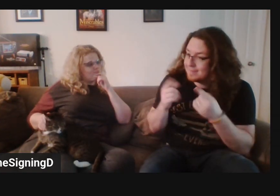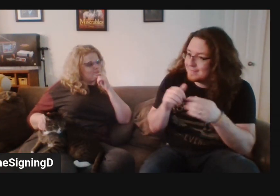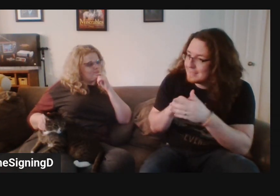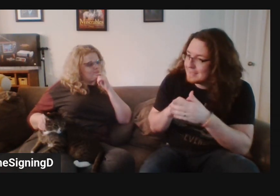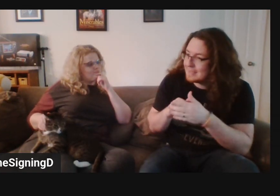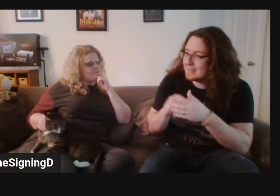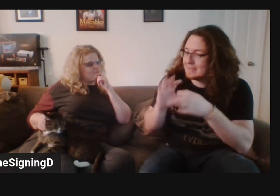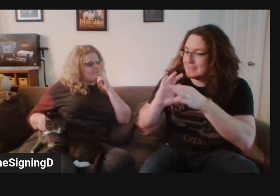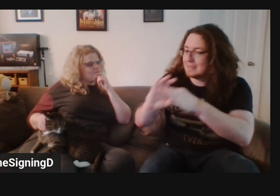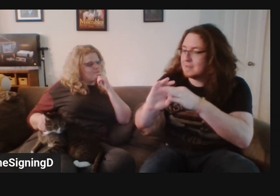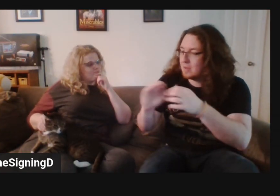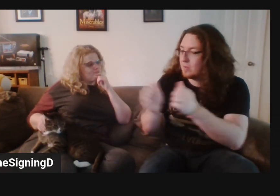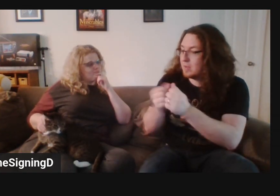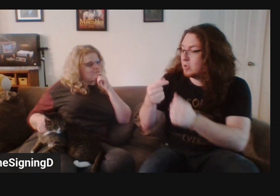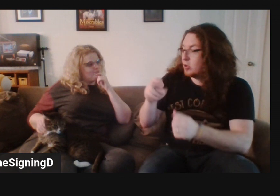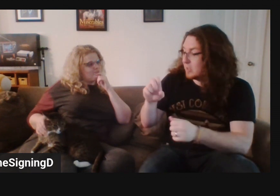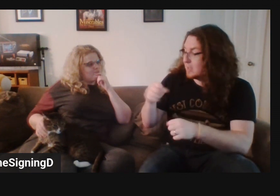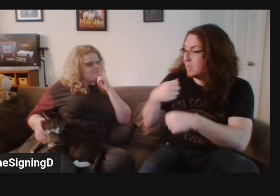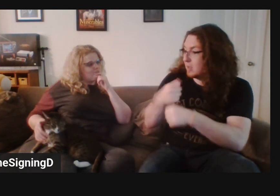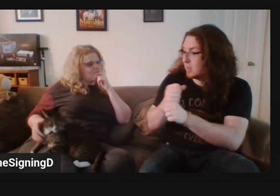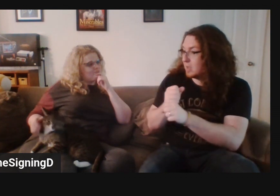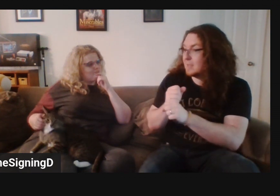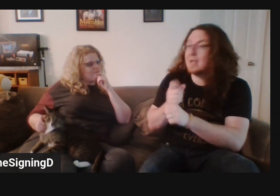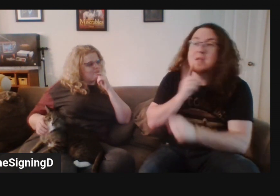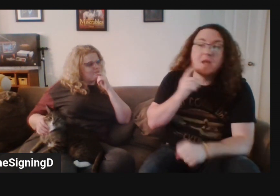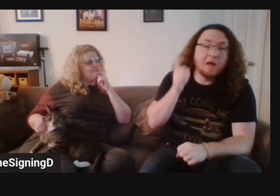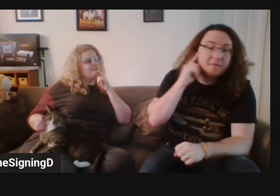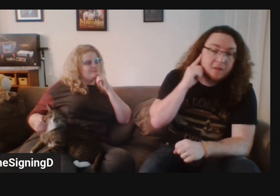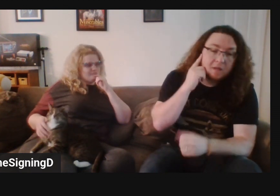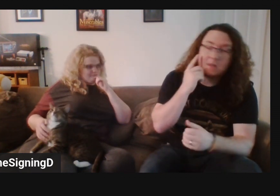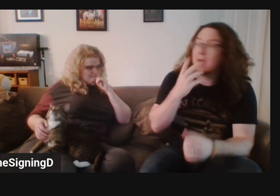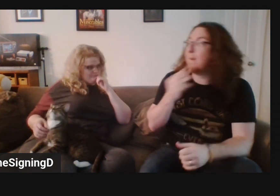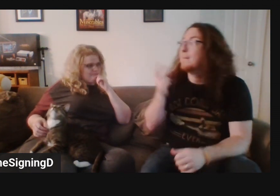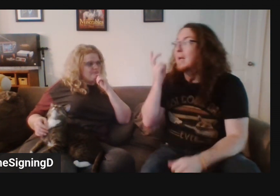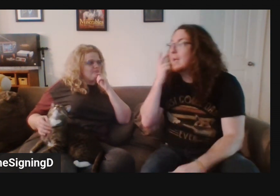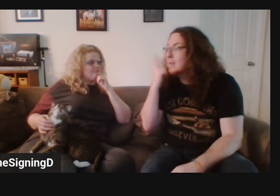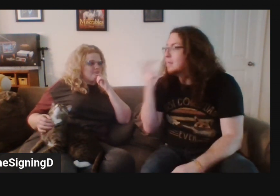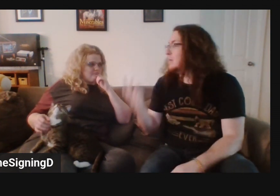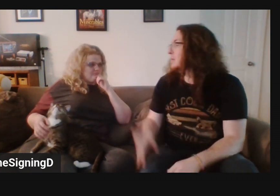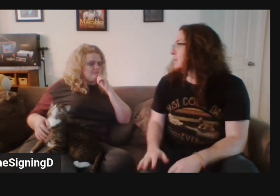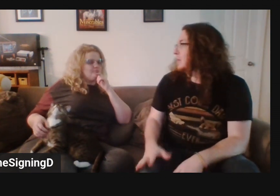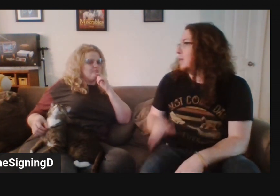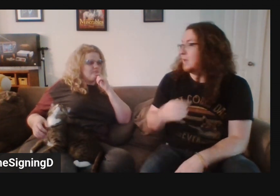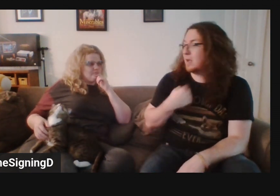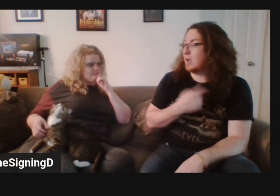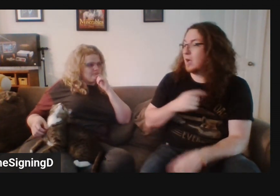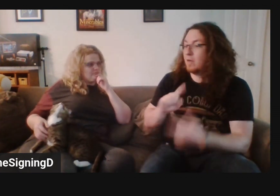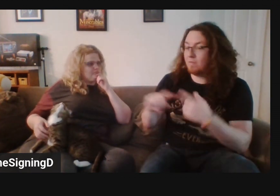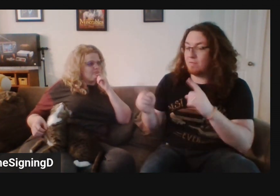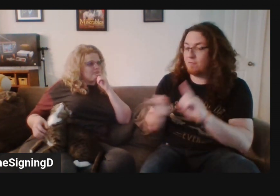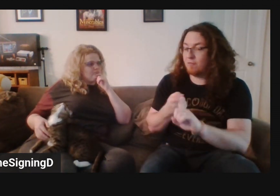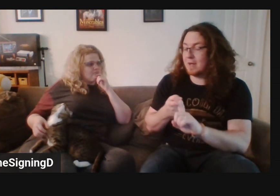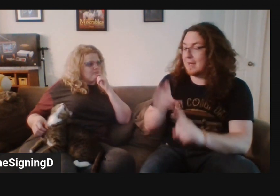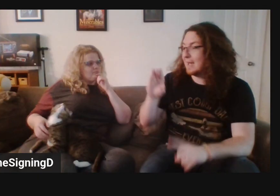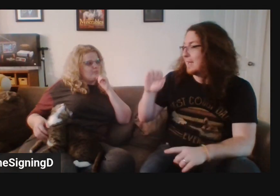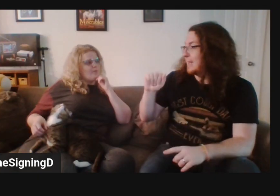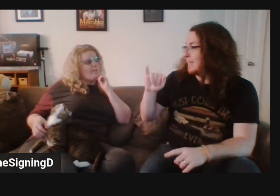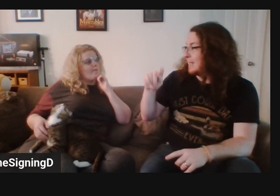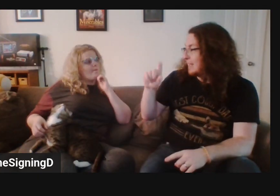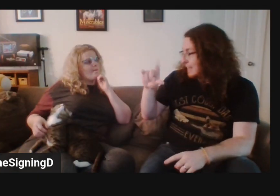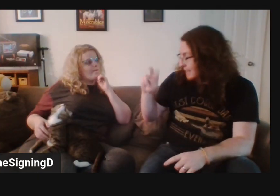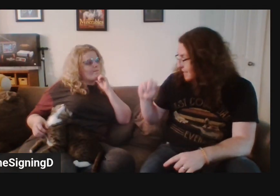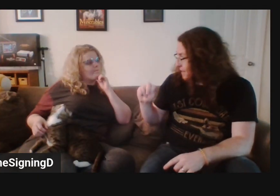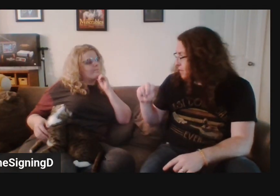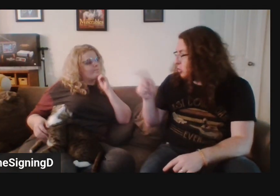with genes that can cause both deafness and blindness. And our friend Caitlin, she